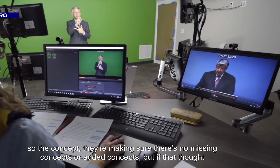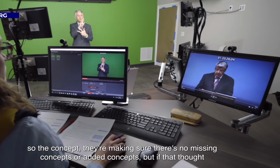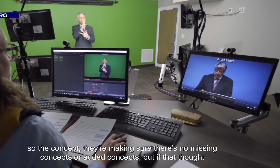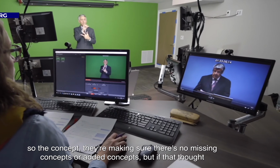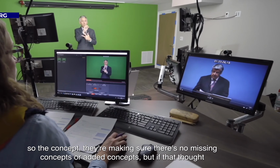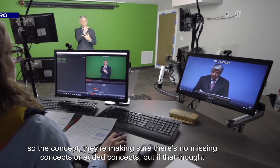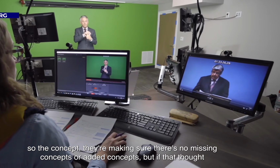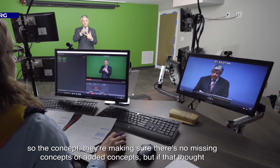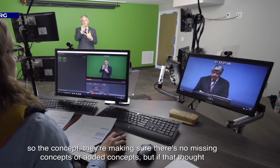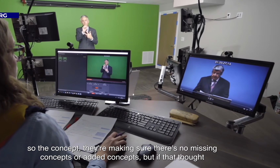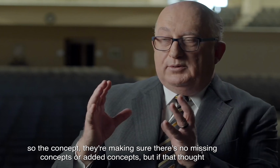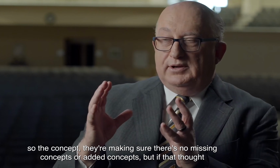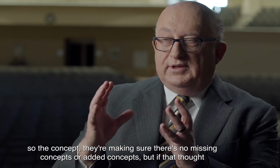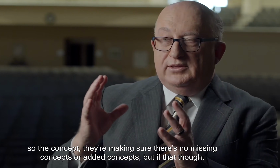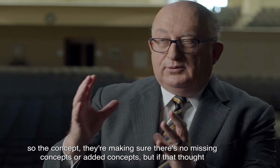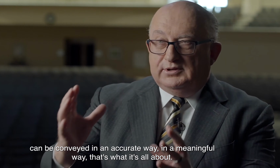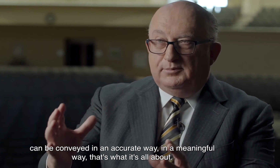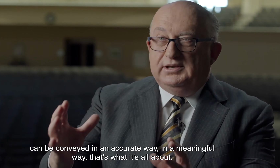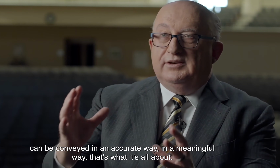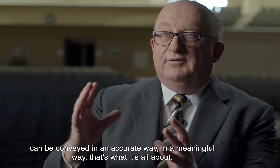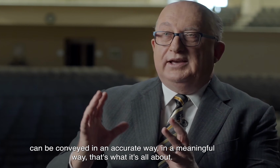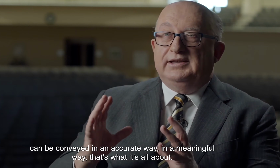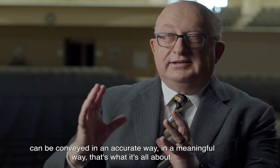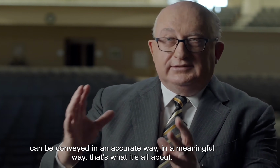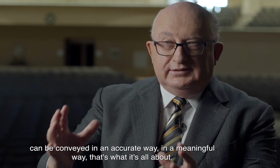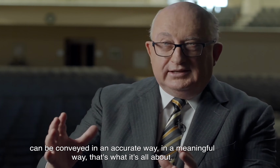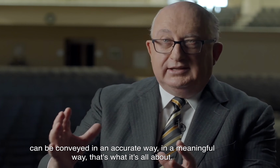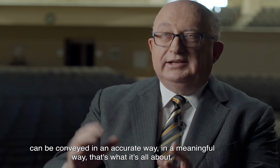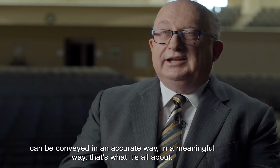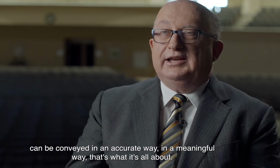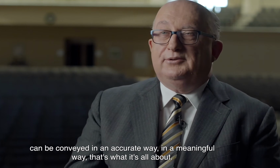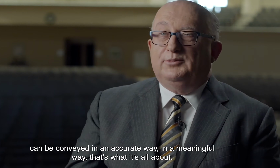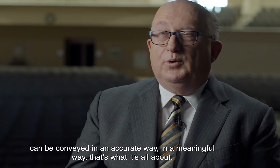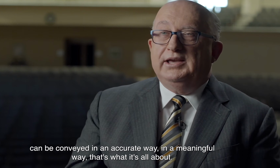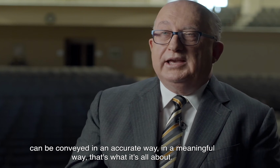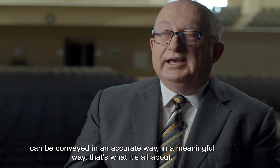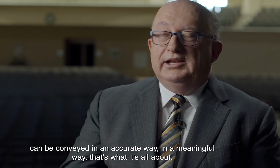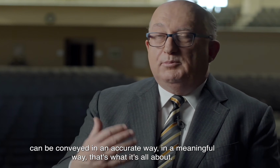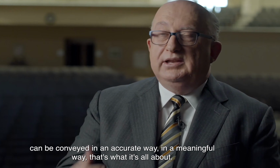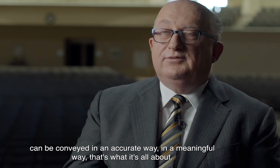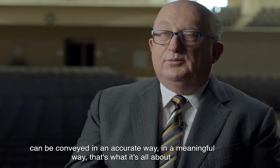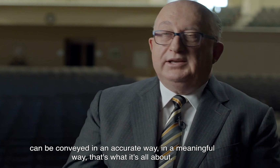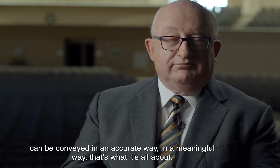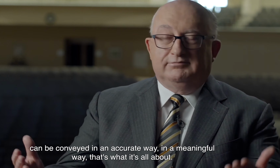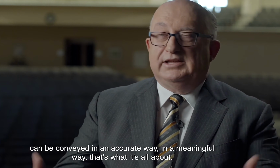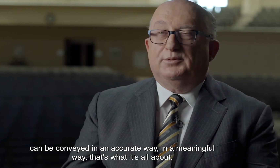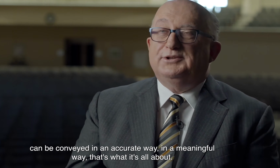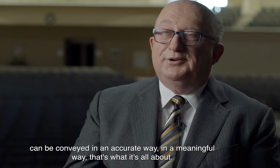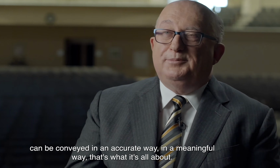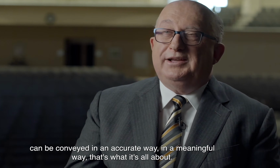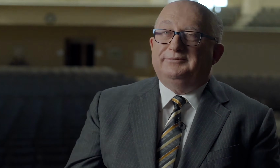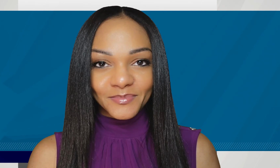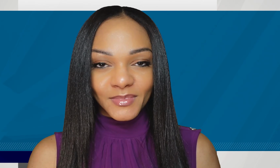or added concepts. But if that thought can be conveyed in an accurate way, in a meaningful way, that's